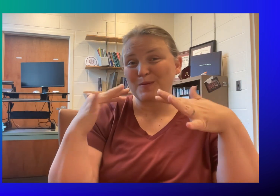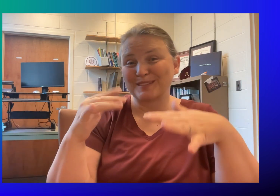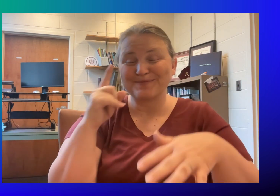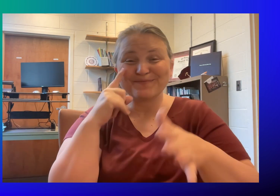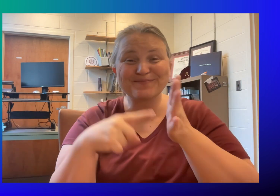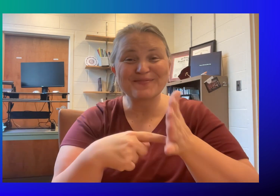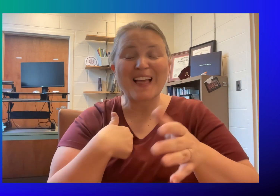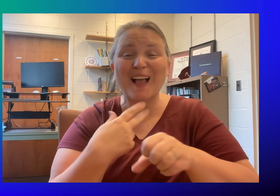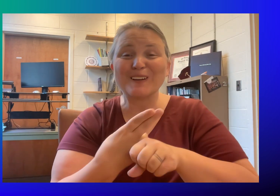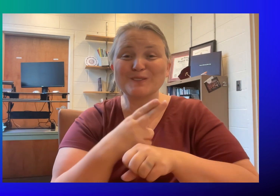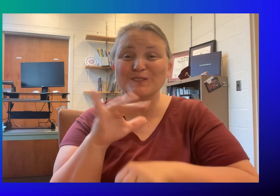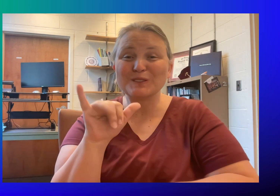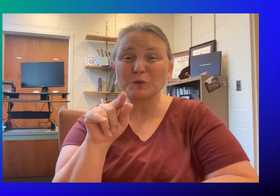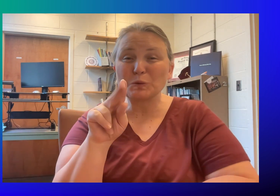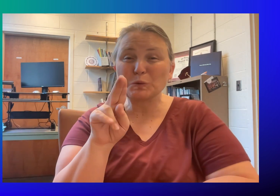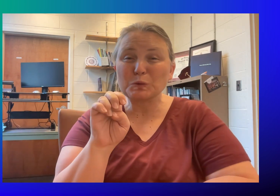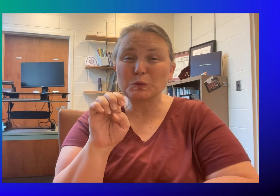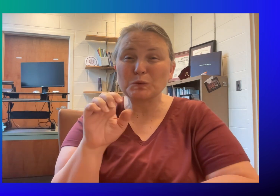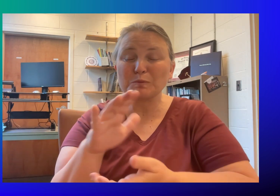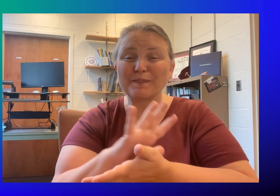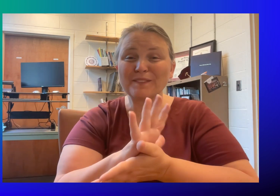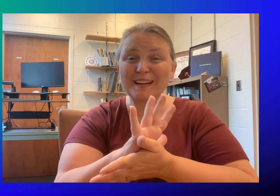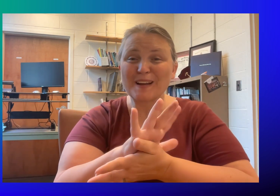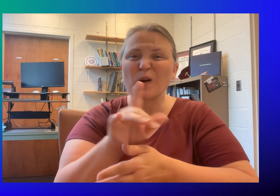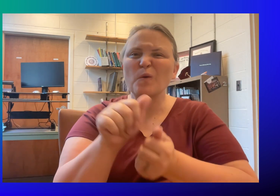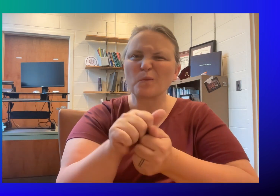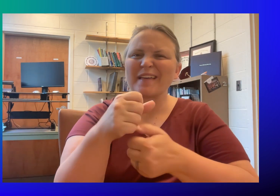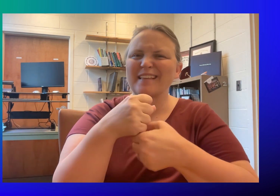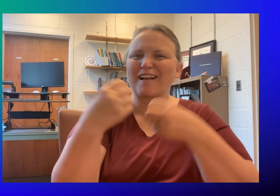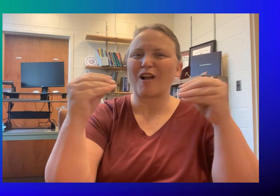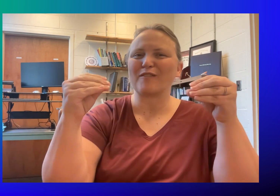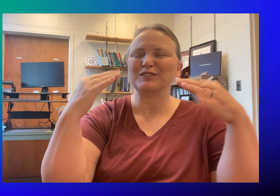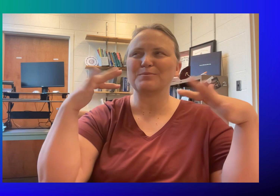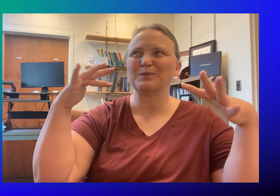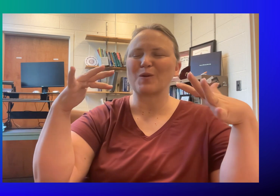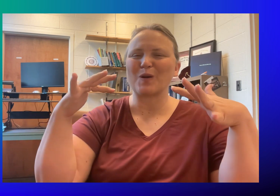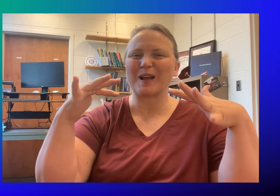frequently open a YouTube video that has coffee shop sounds in the background, and that